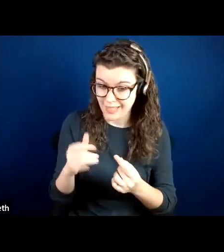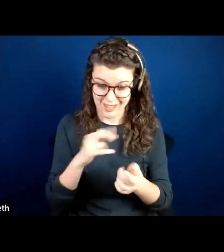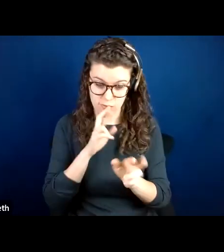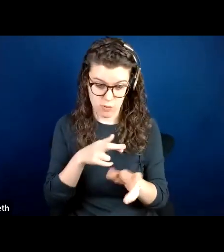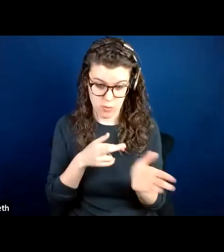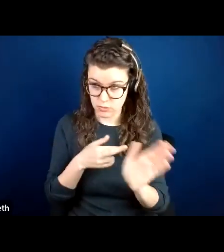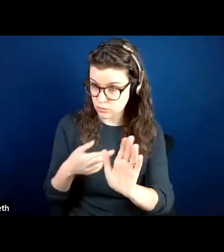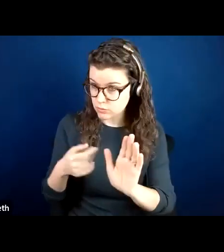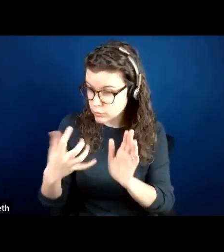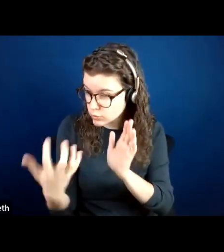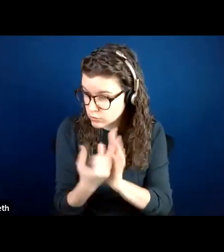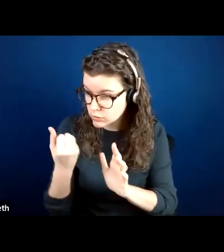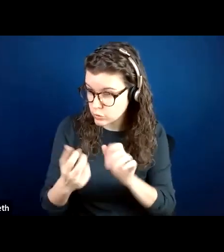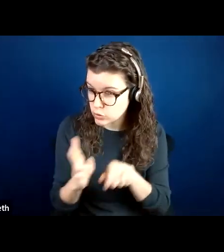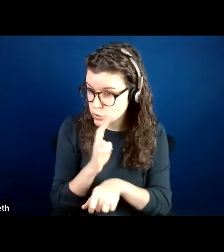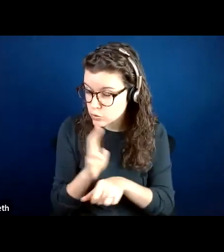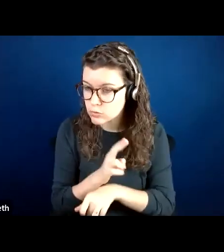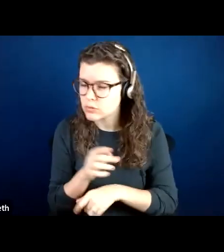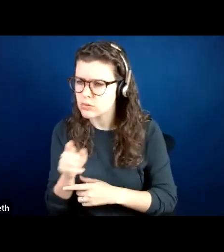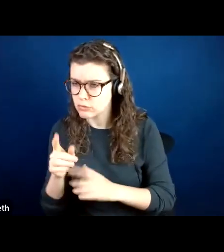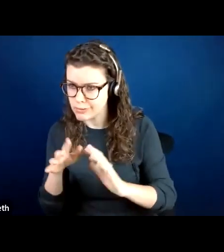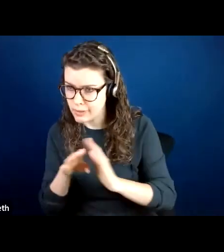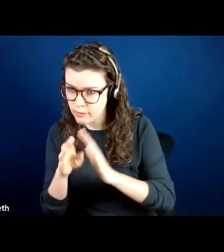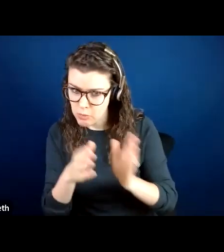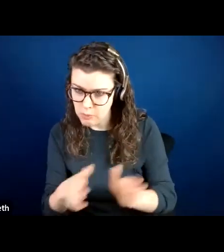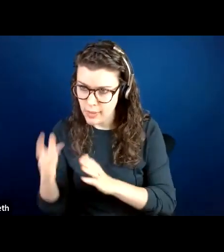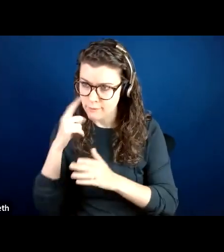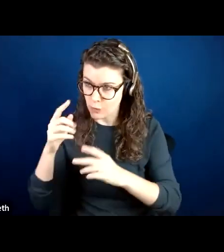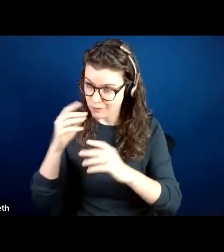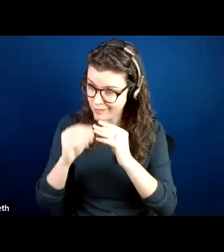given them? Have they come up with a plan to address it?